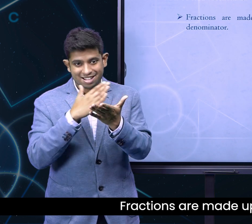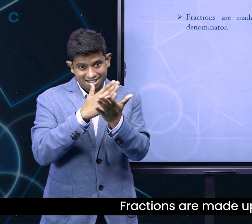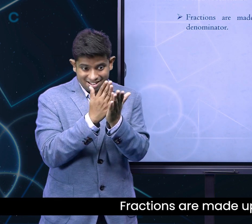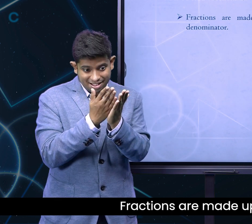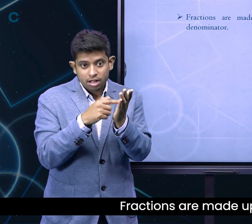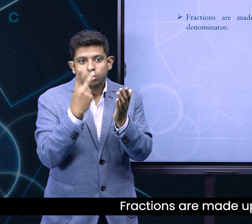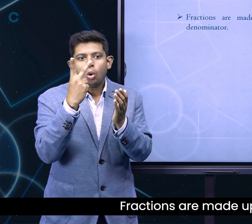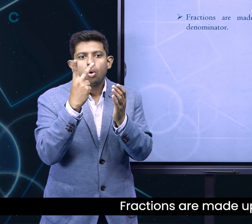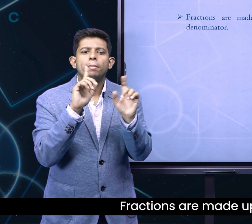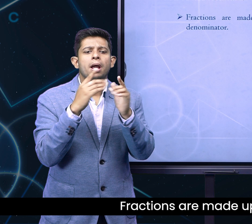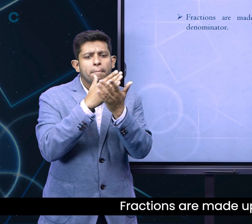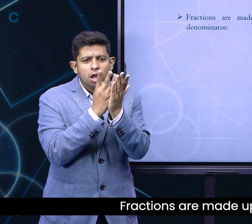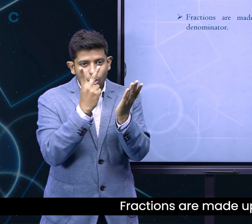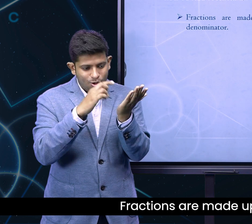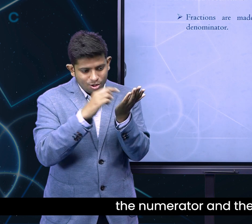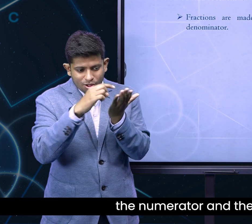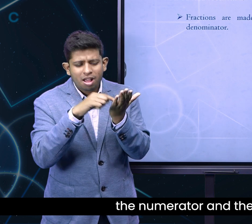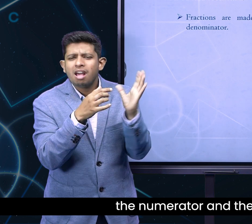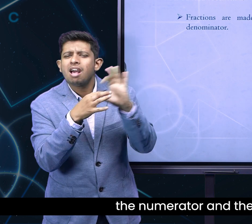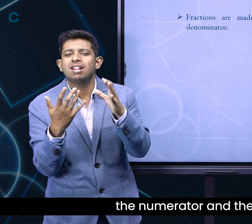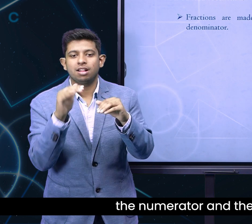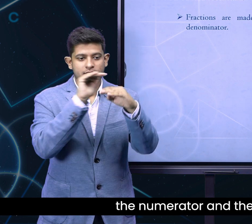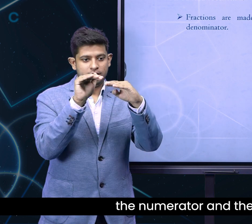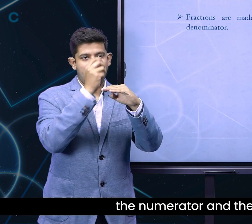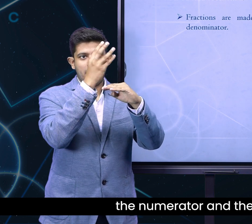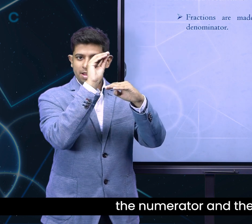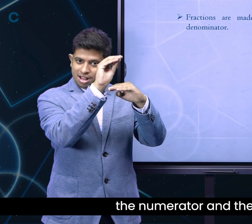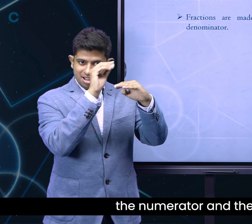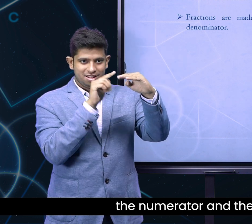Fractions are made up of two parts, the numerator and the denominator.